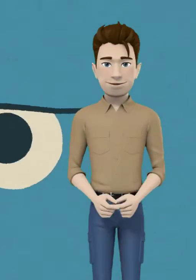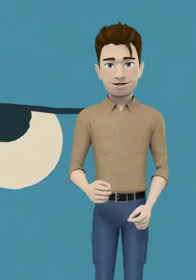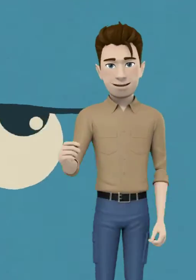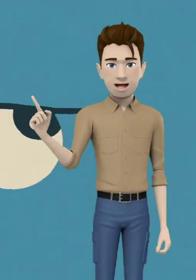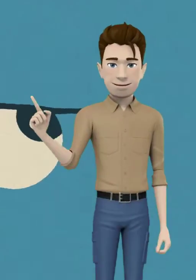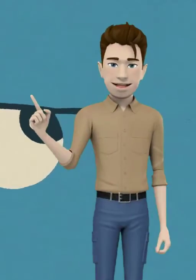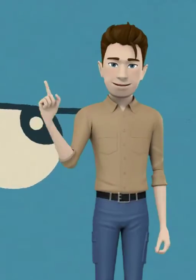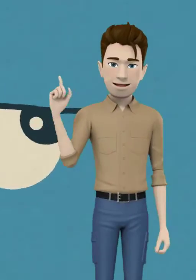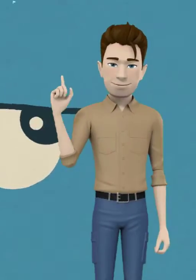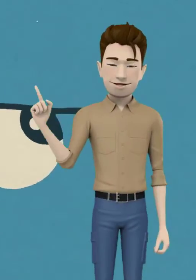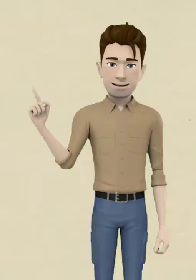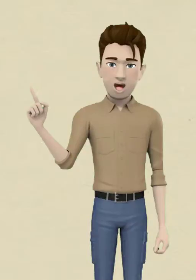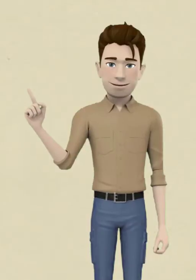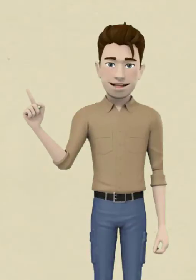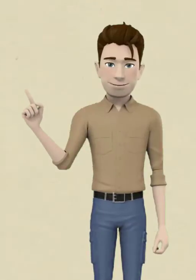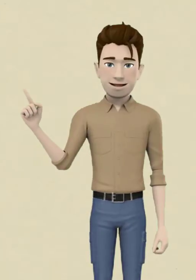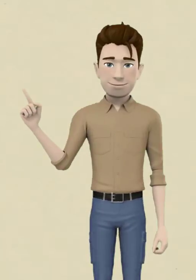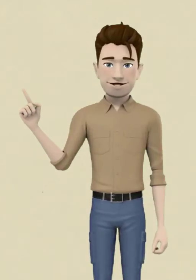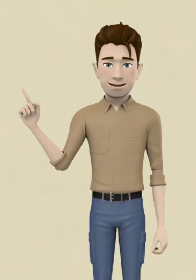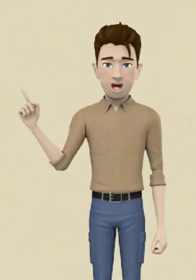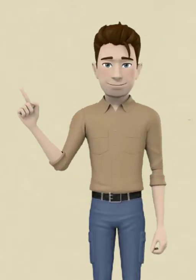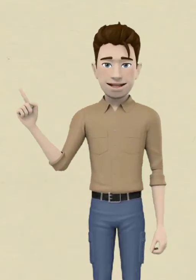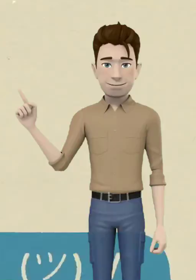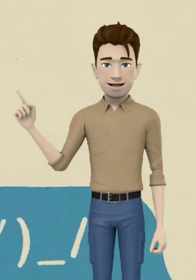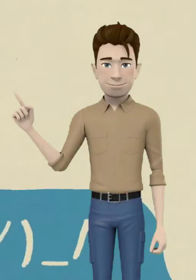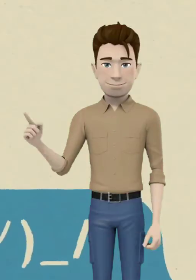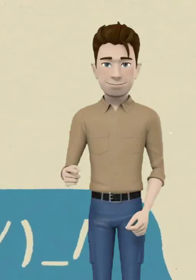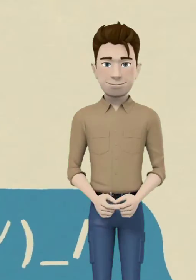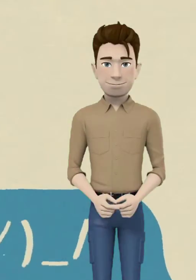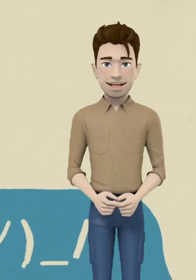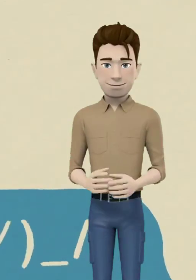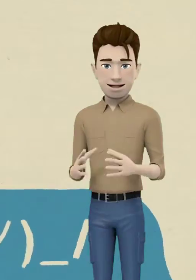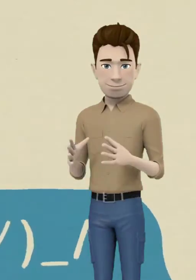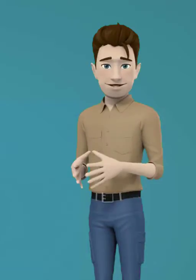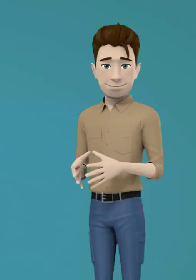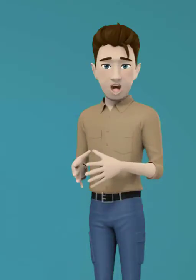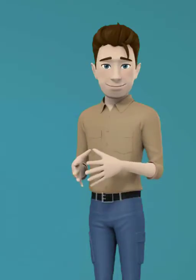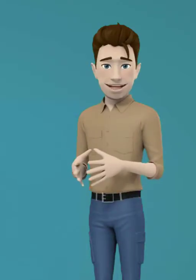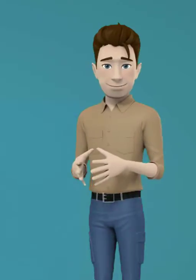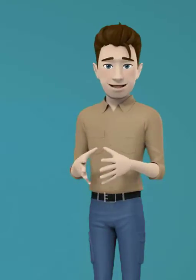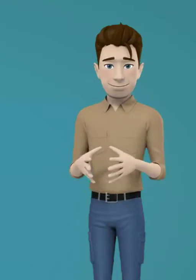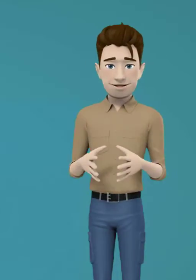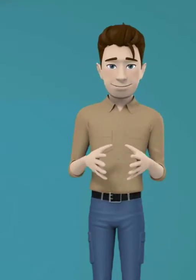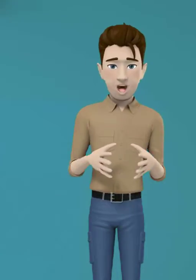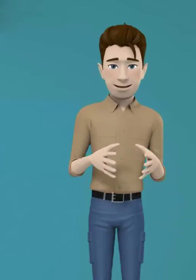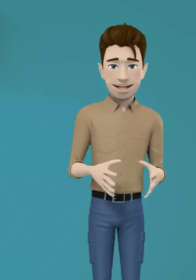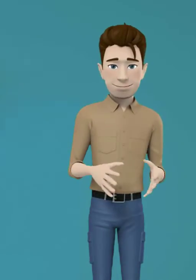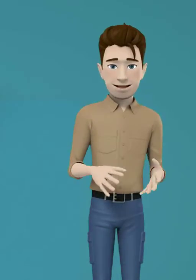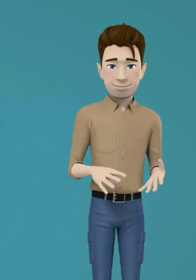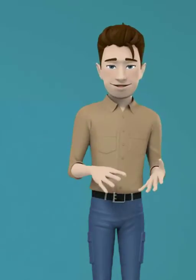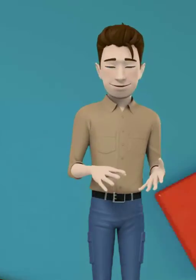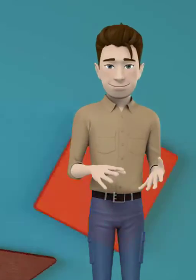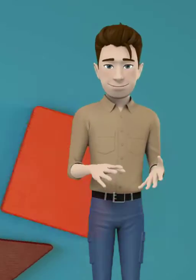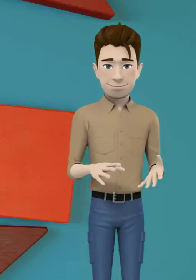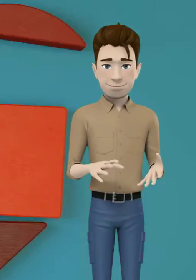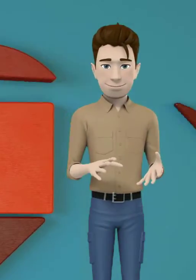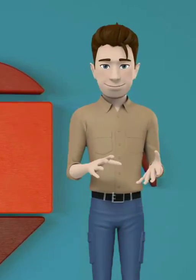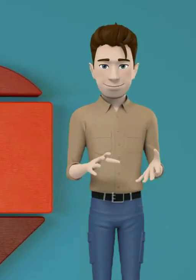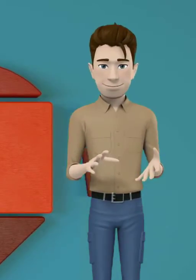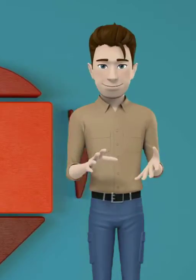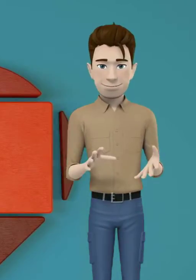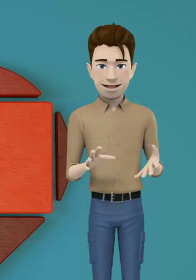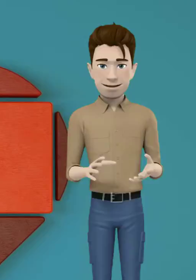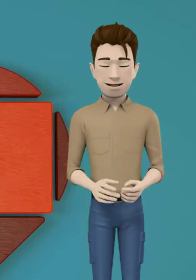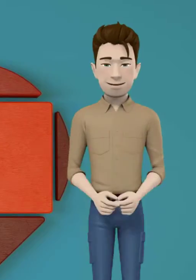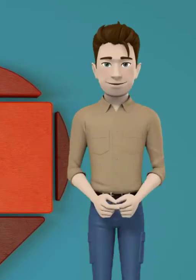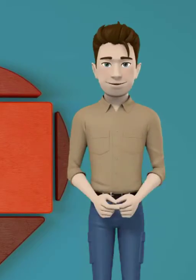might regard us with contempt. But if these people did so, it wouldn't be news to us. They'd only be confirming what we'd already gracefully accepted